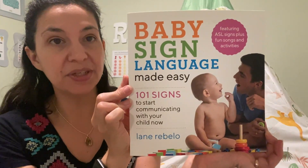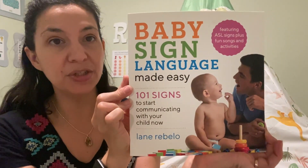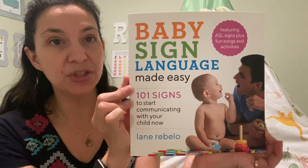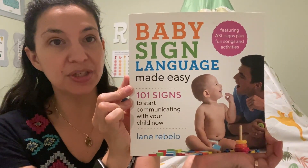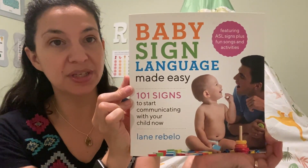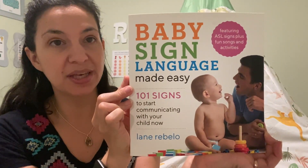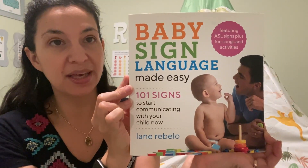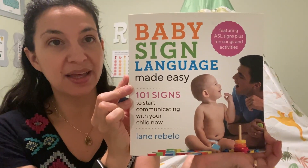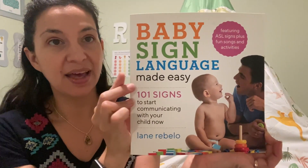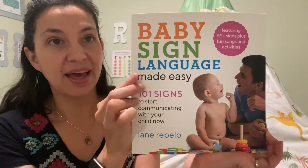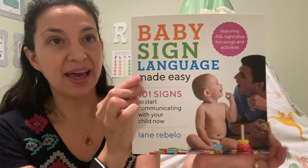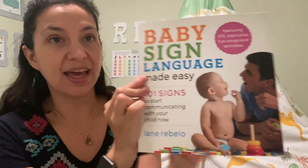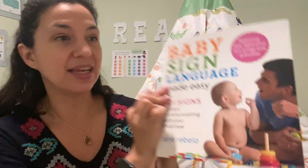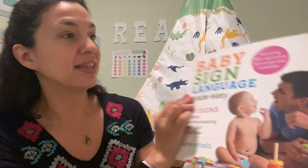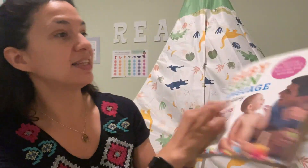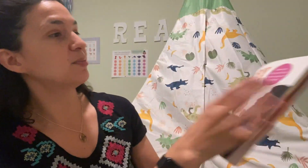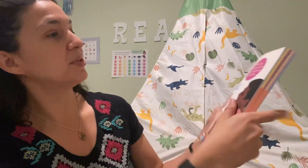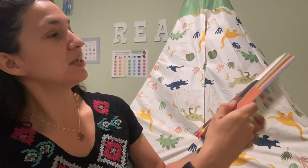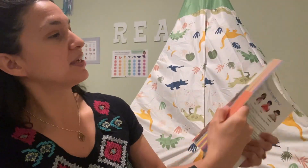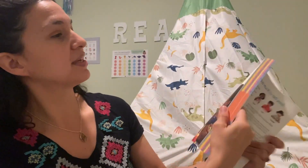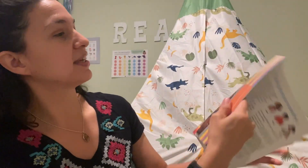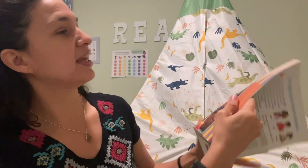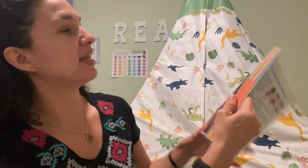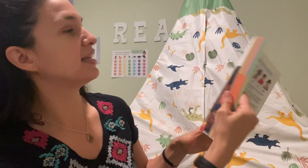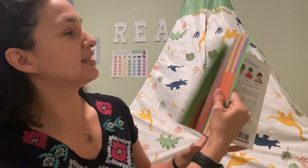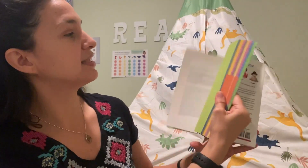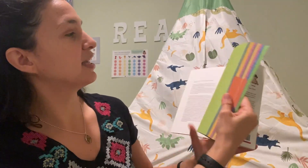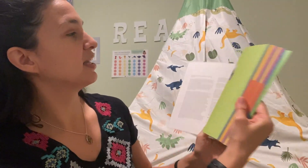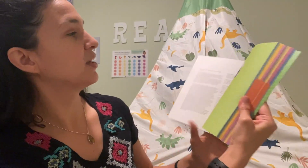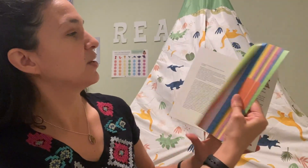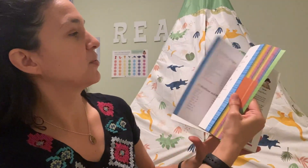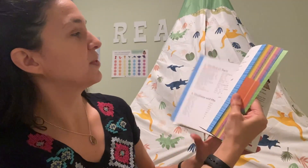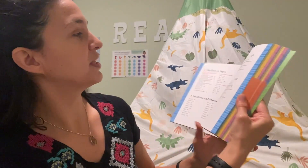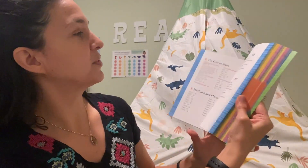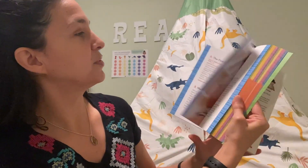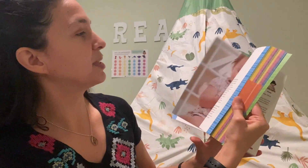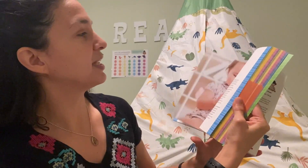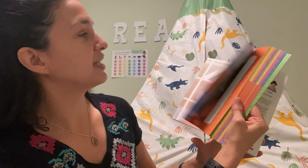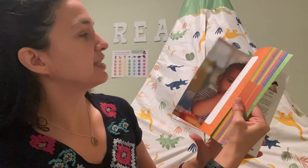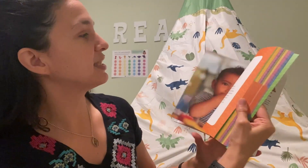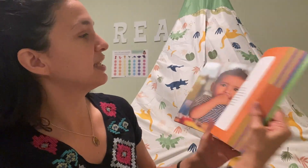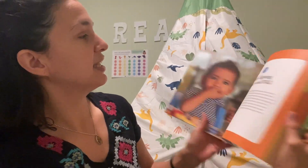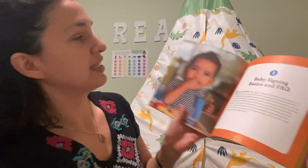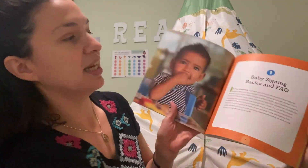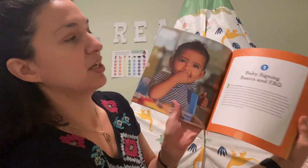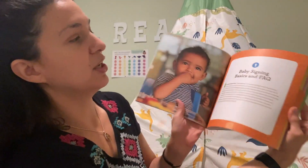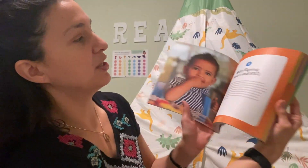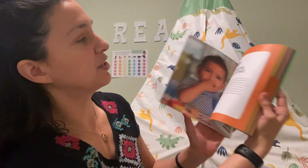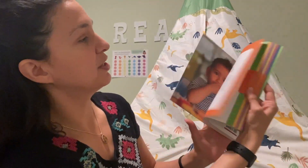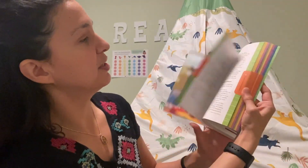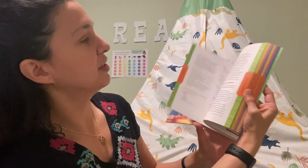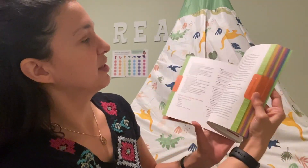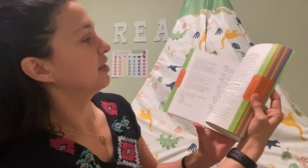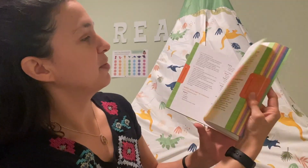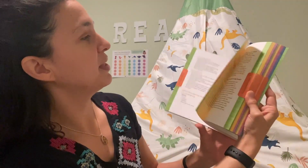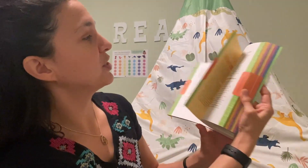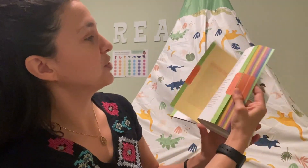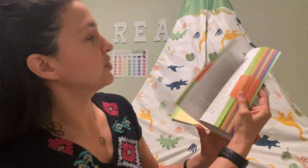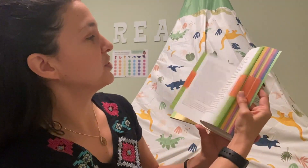Language, and this book is really cool because it's got color pictures,